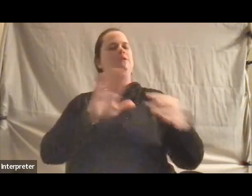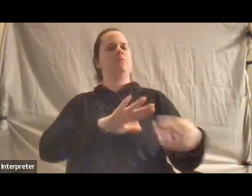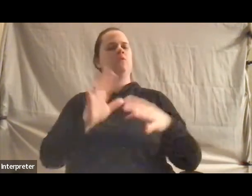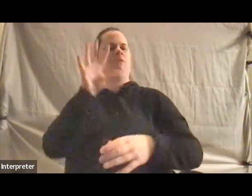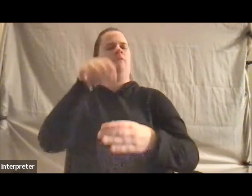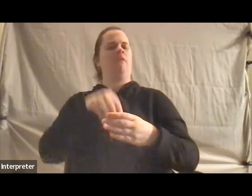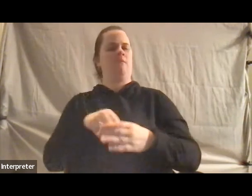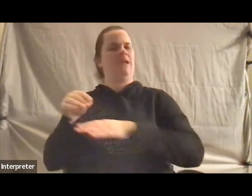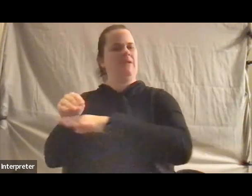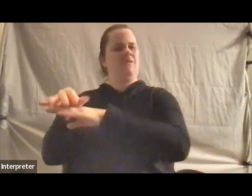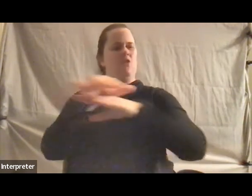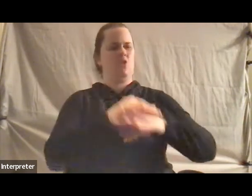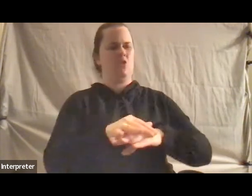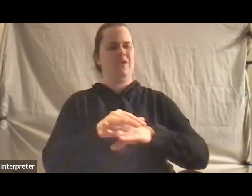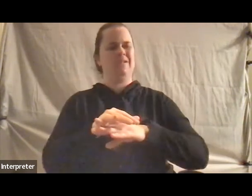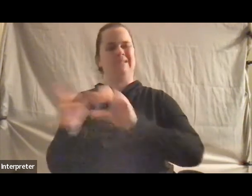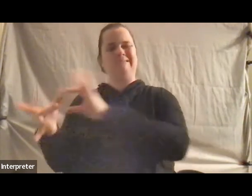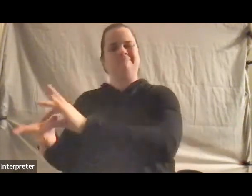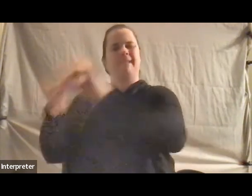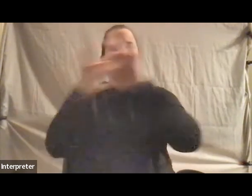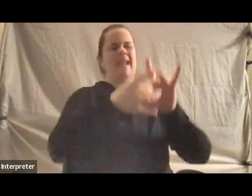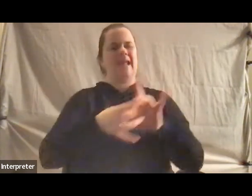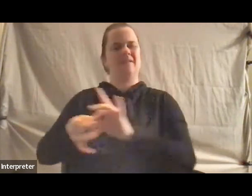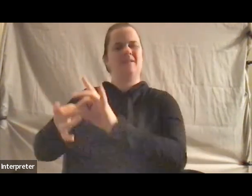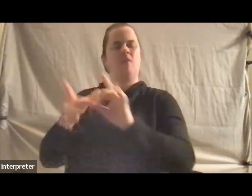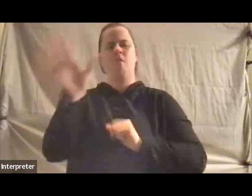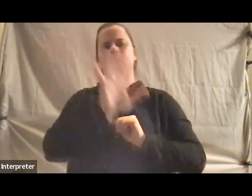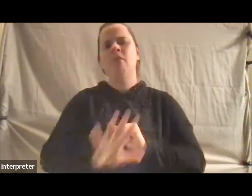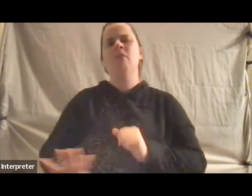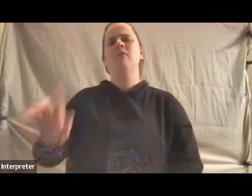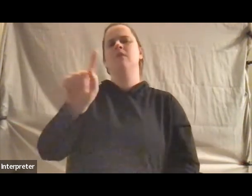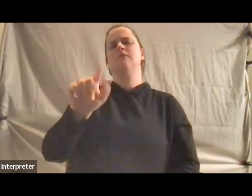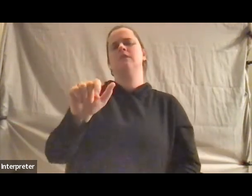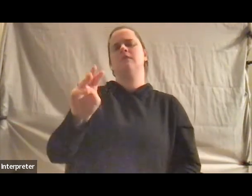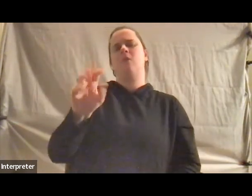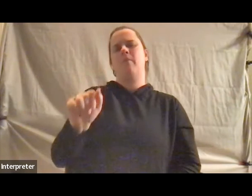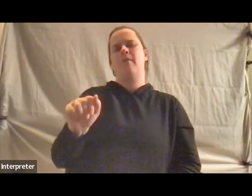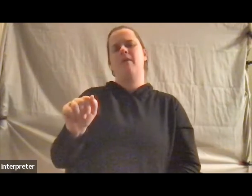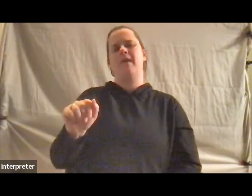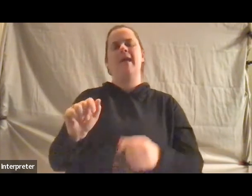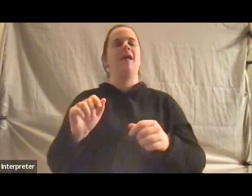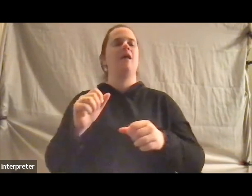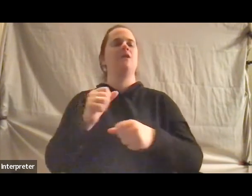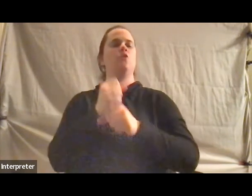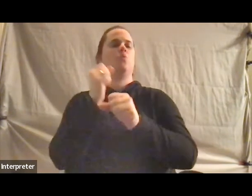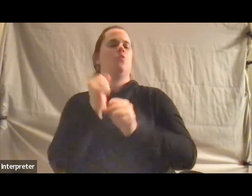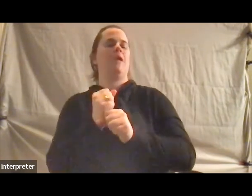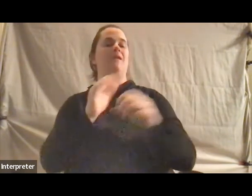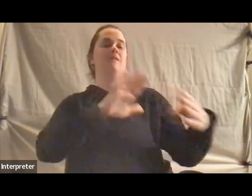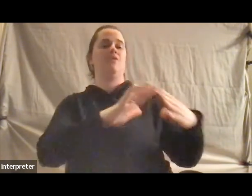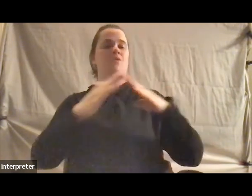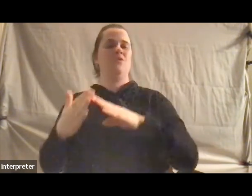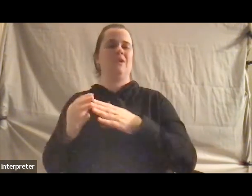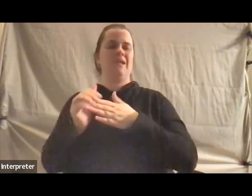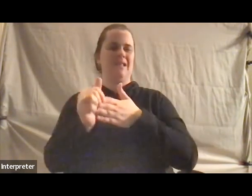neighbors across Tacoma and within districts and create community leadership. Because it